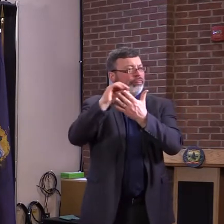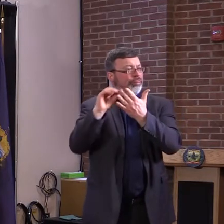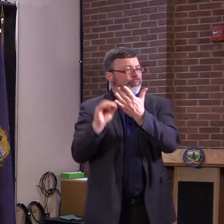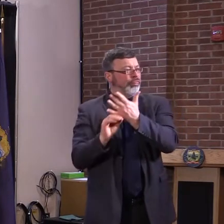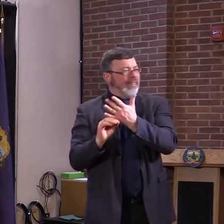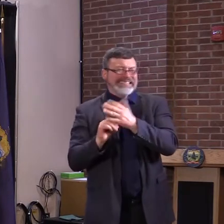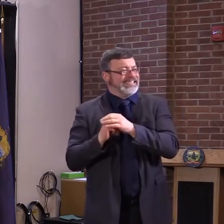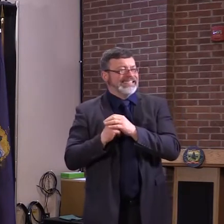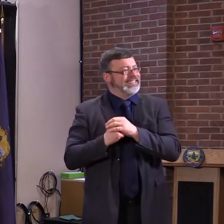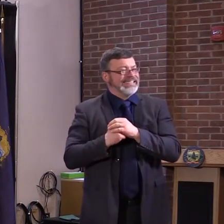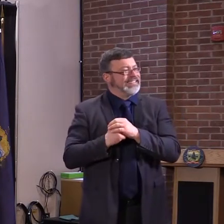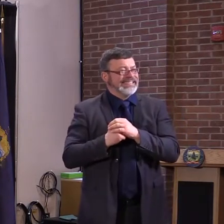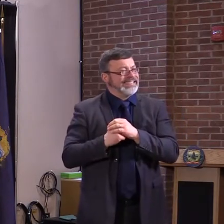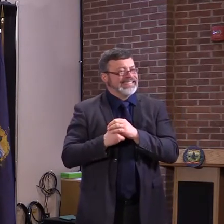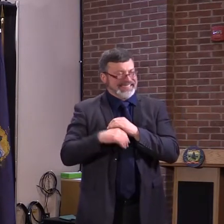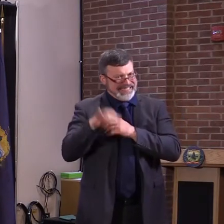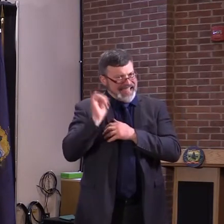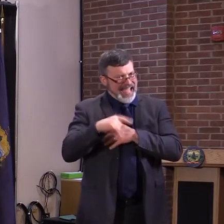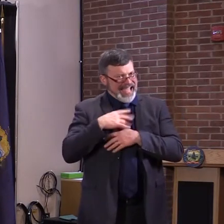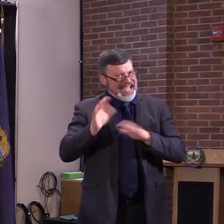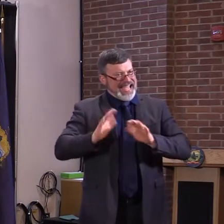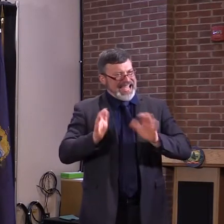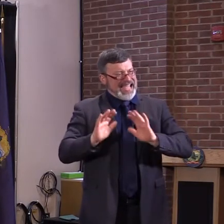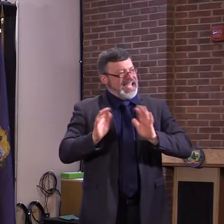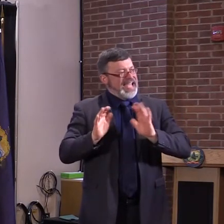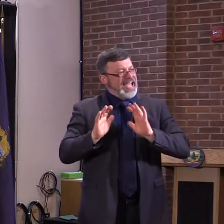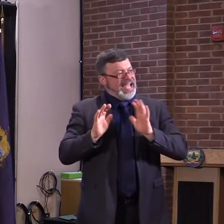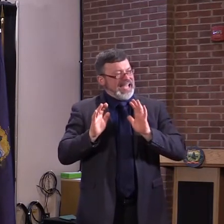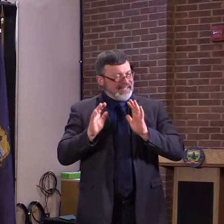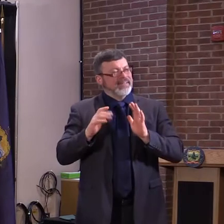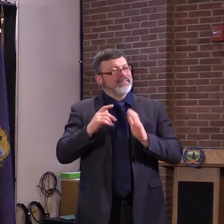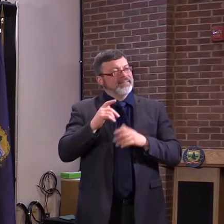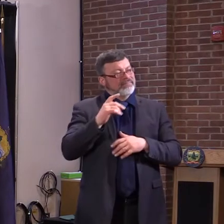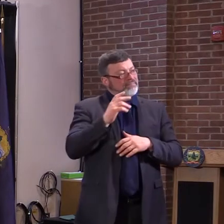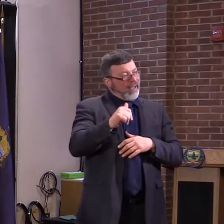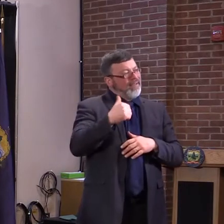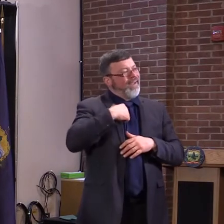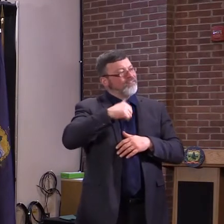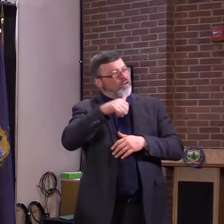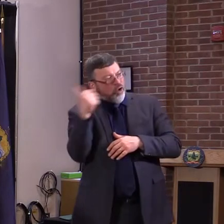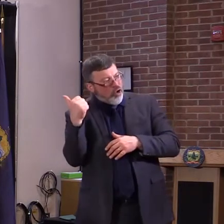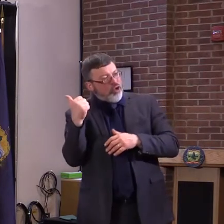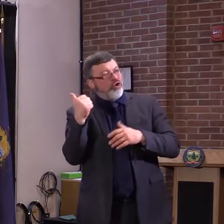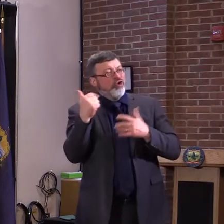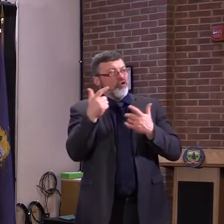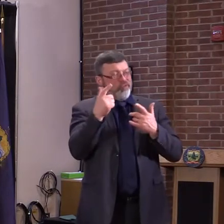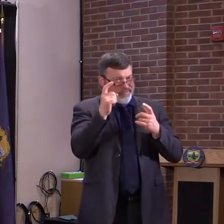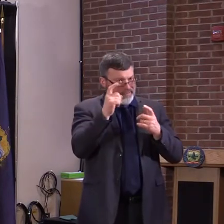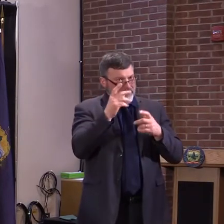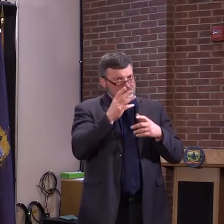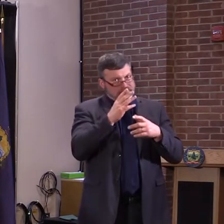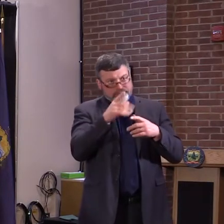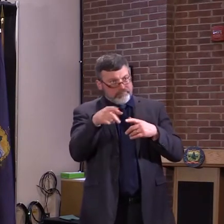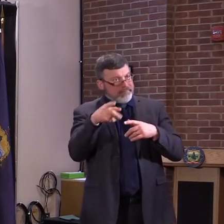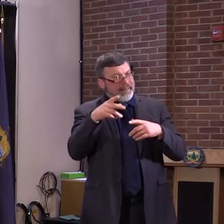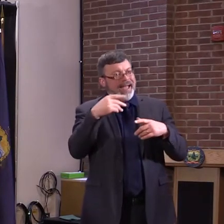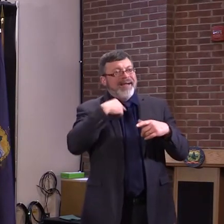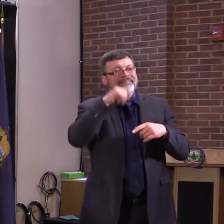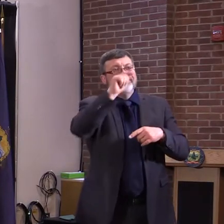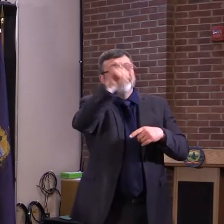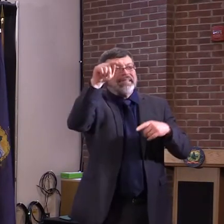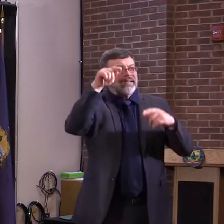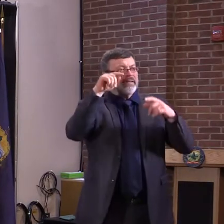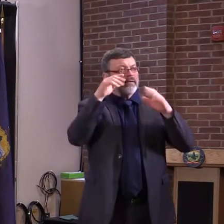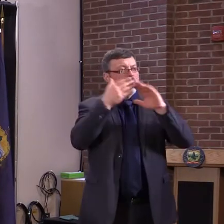make people either feel like or actually be more isolated. That is the root of a lot of the problems that we've talked